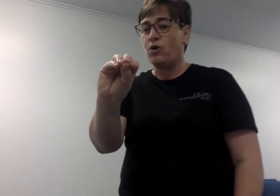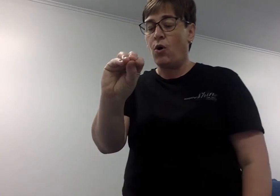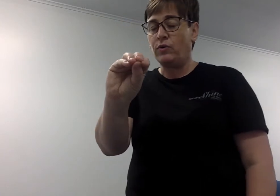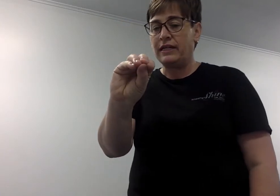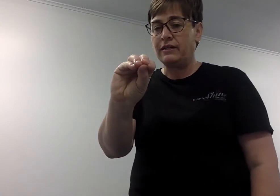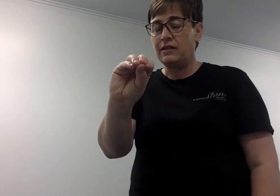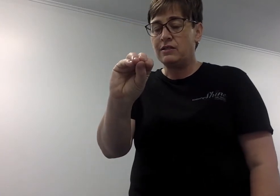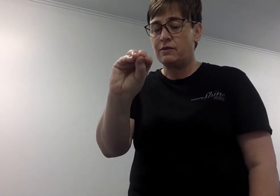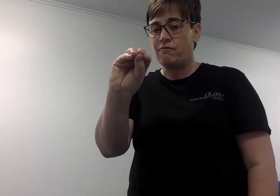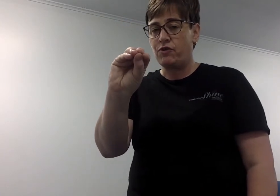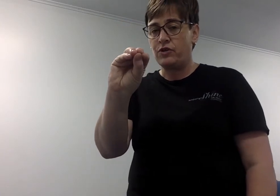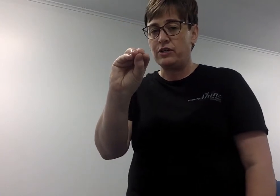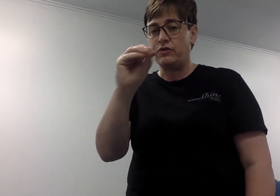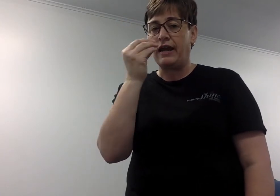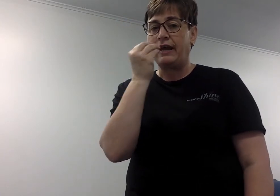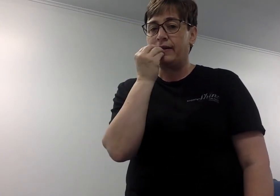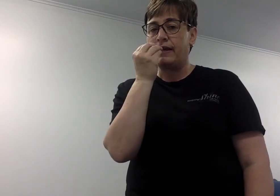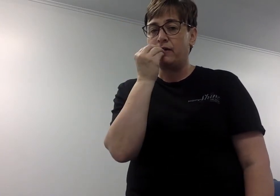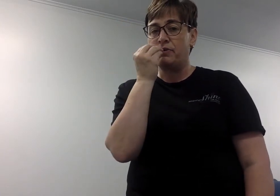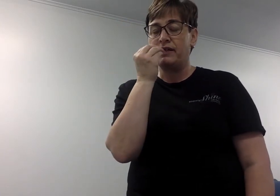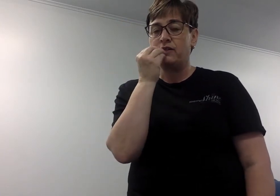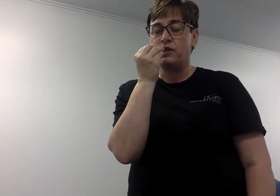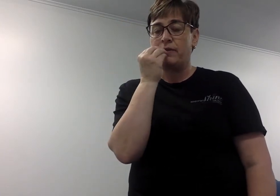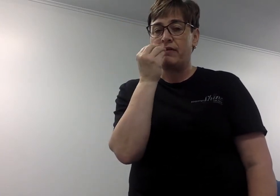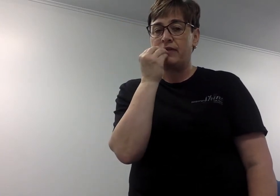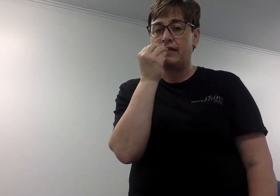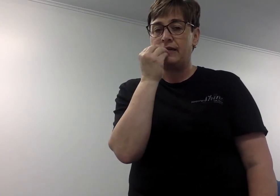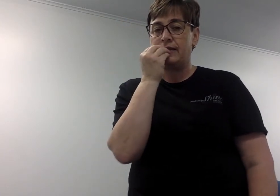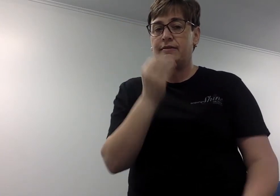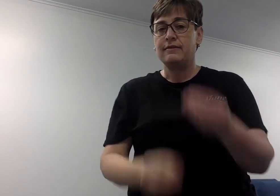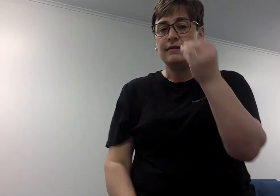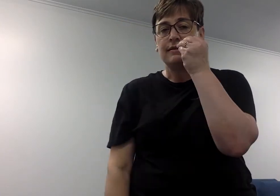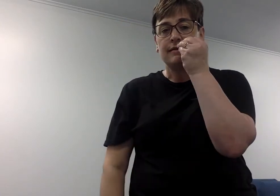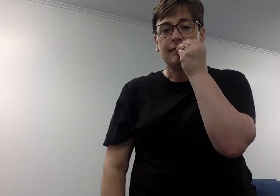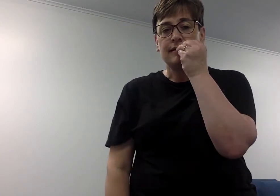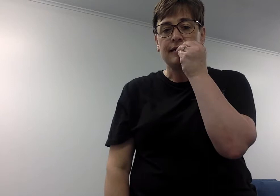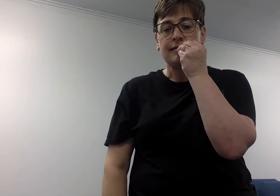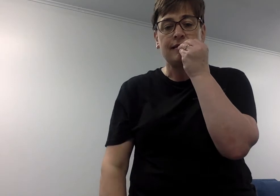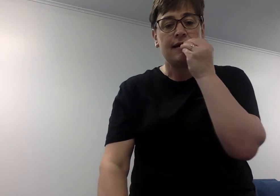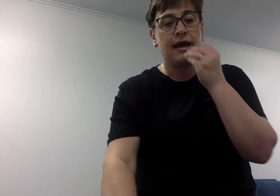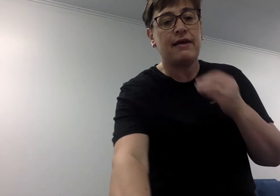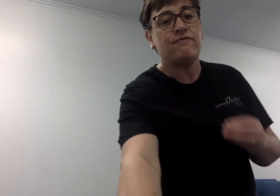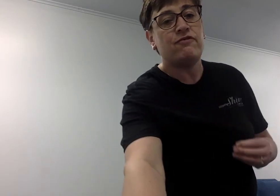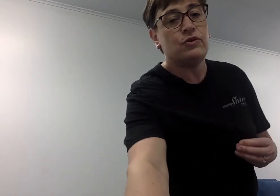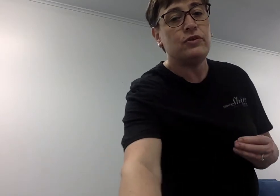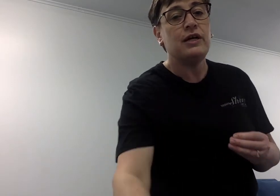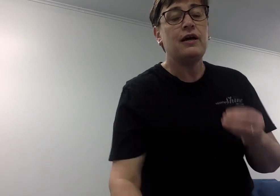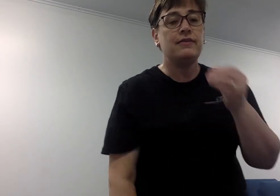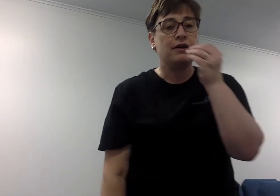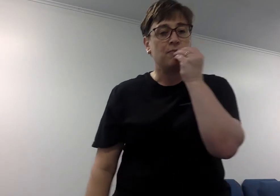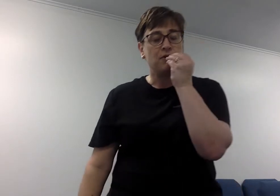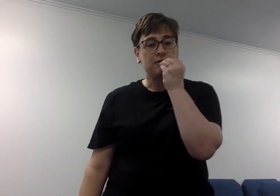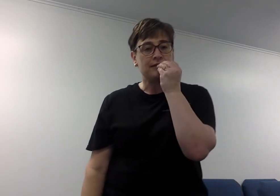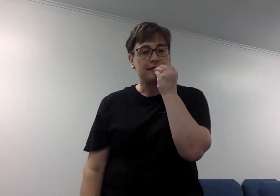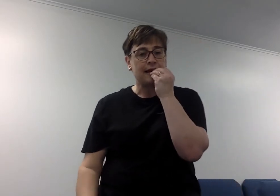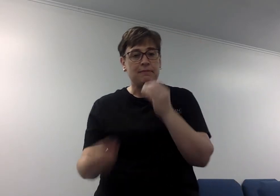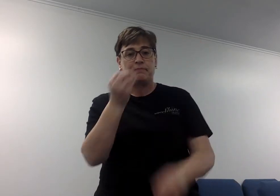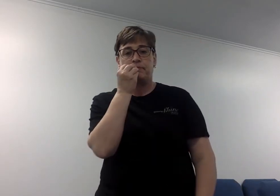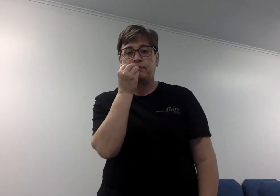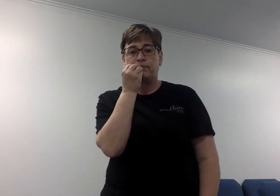holding some food in your hand and you're putting it to your mouth. Eat. and food. They are both the same.